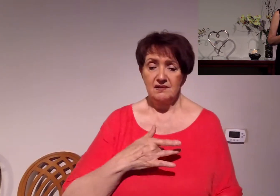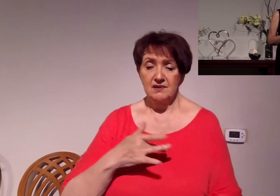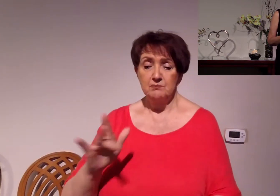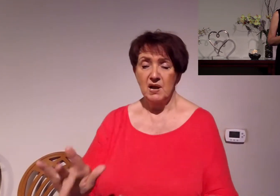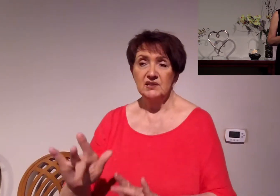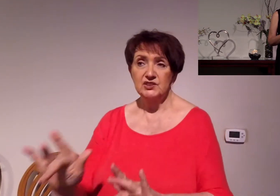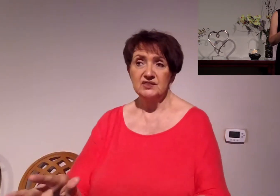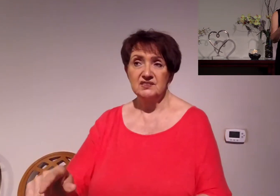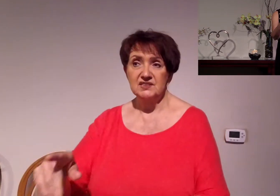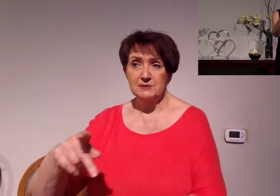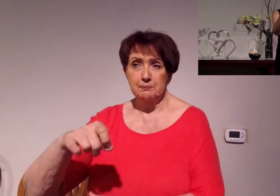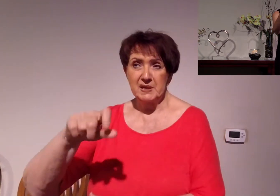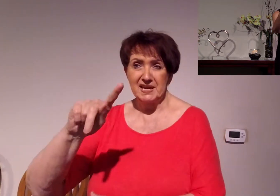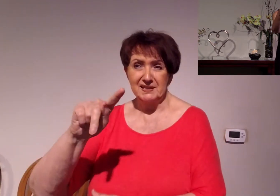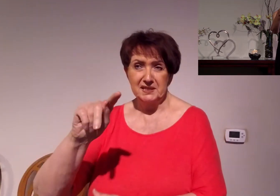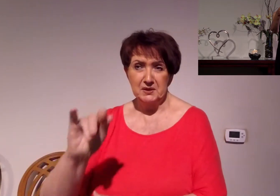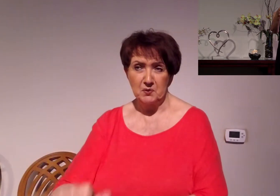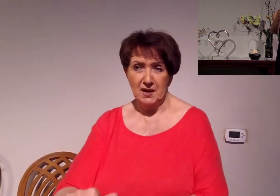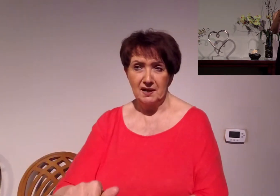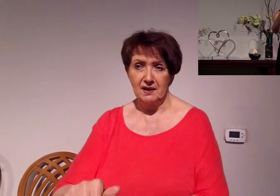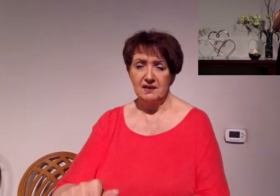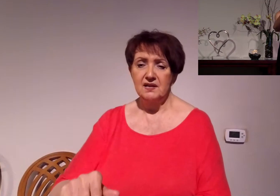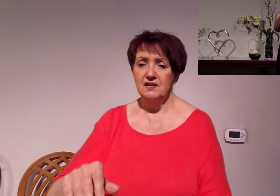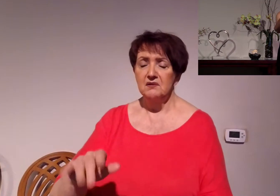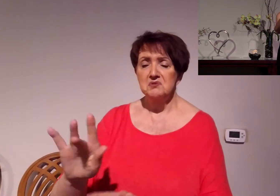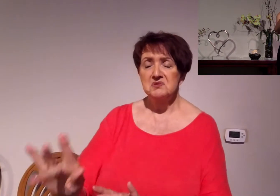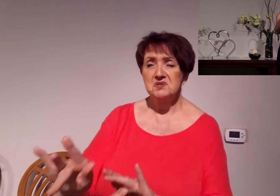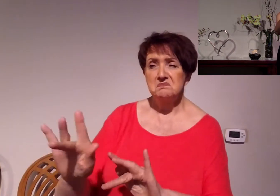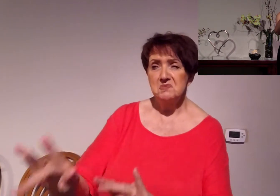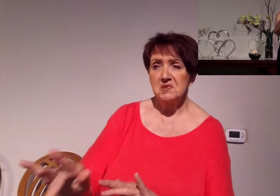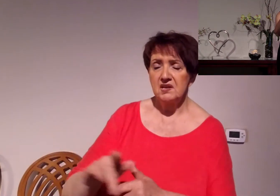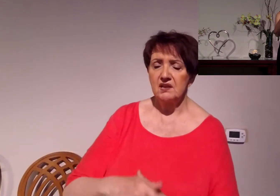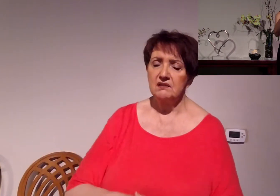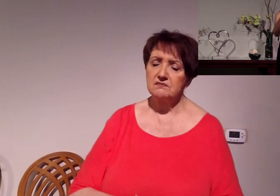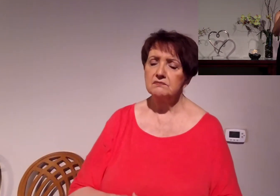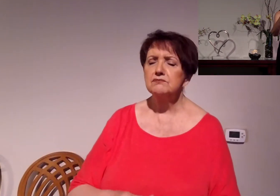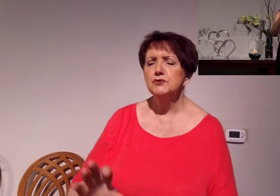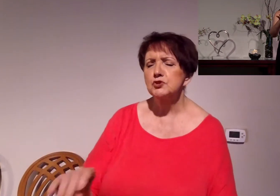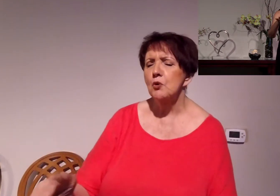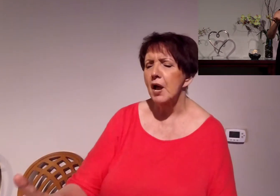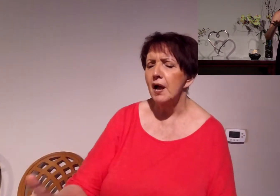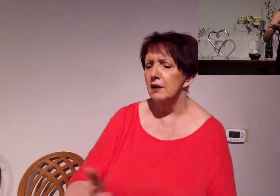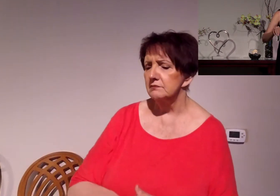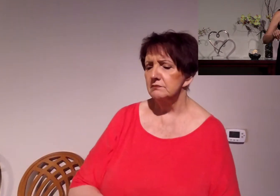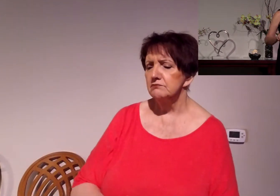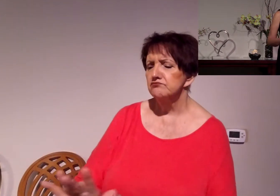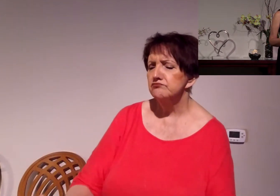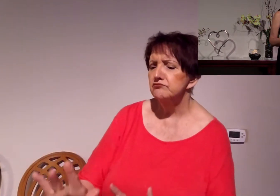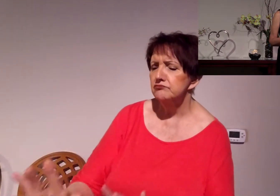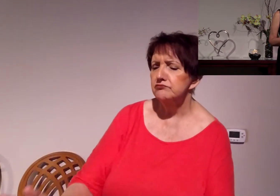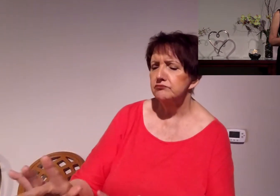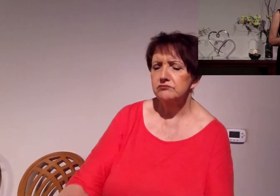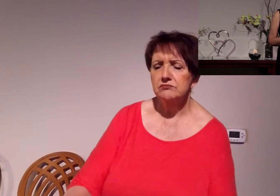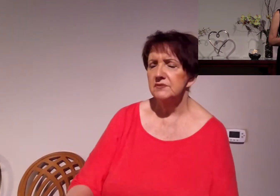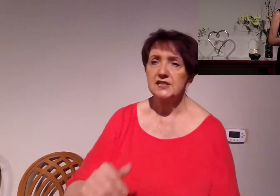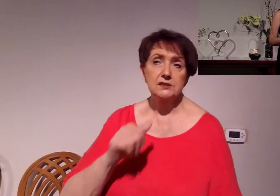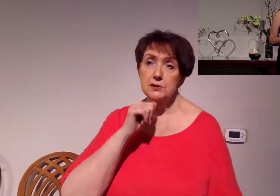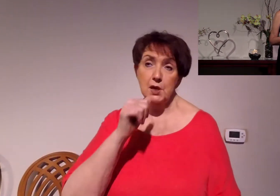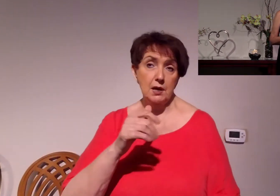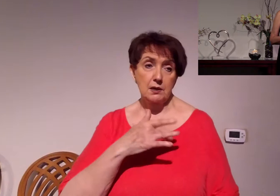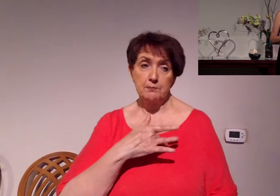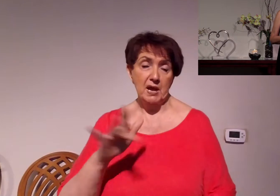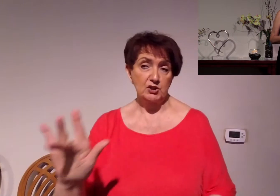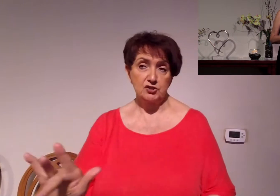and sympathy, and well, I know, and I'm just going to, there, it's okay. Okay, that is not compassion.